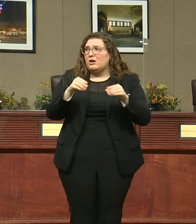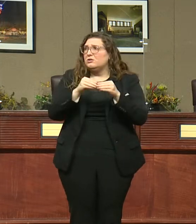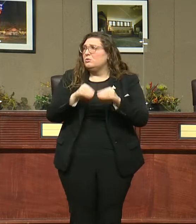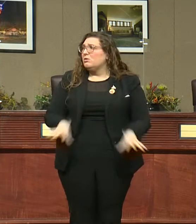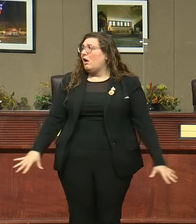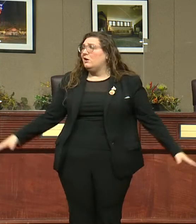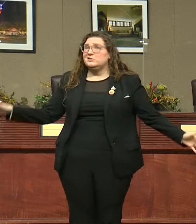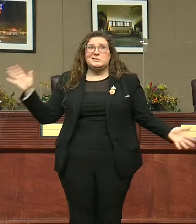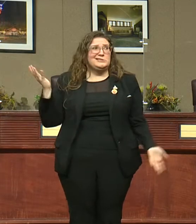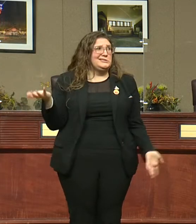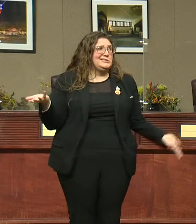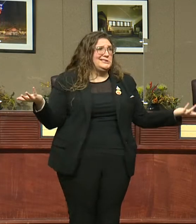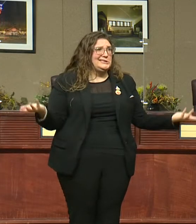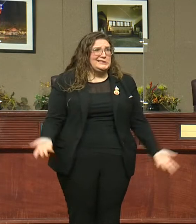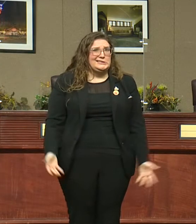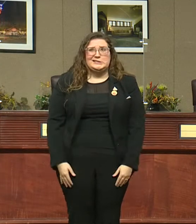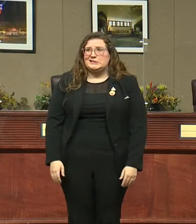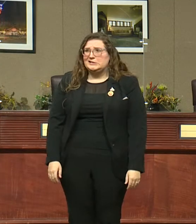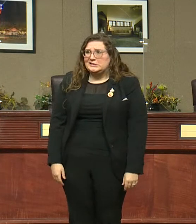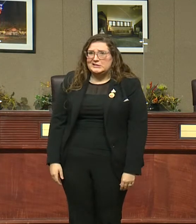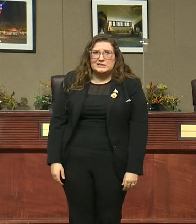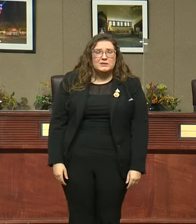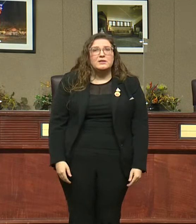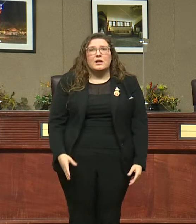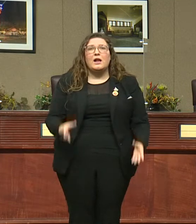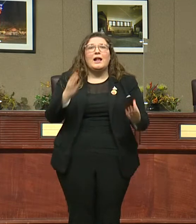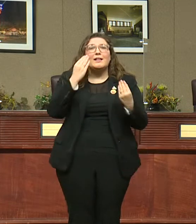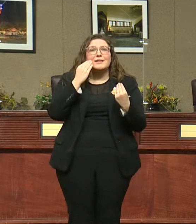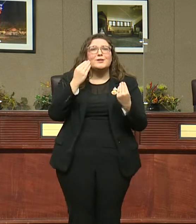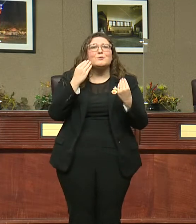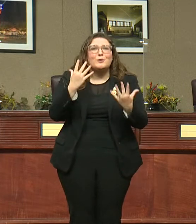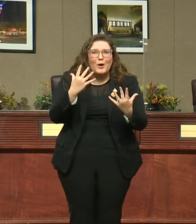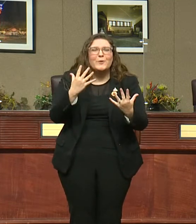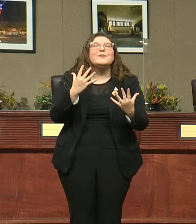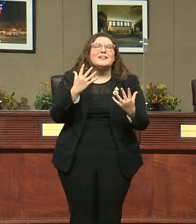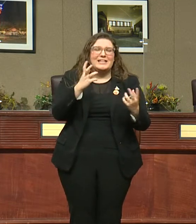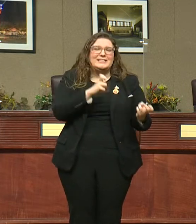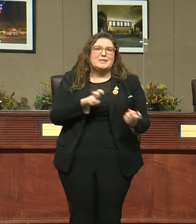with our system, a copy of your car is in your profile as well.